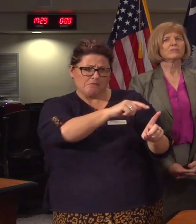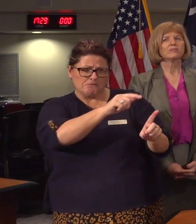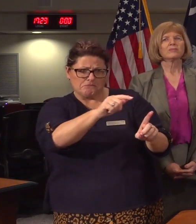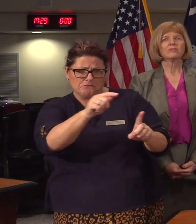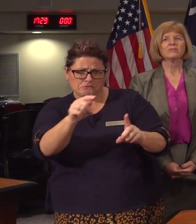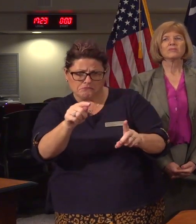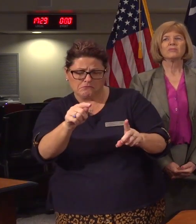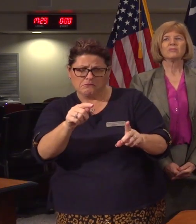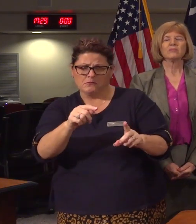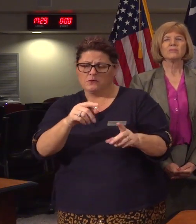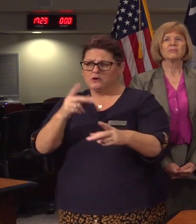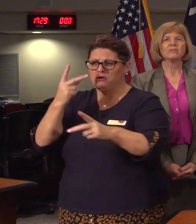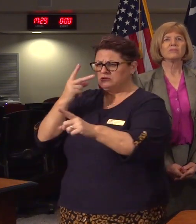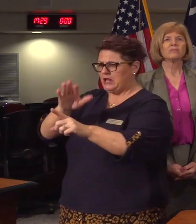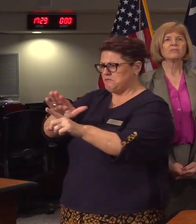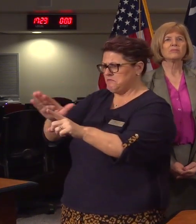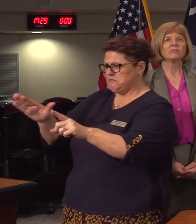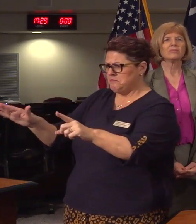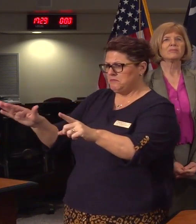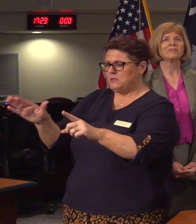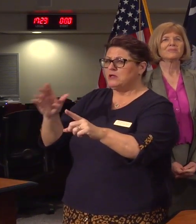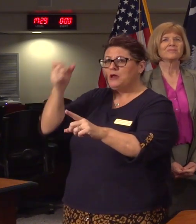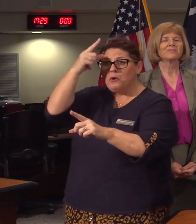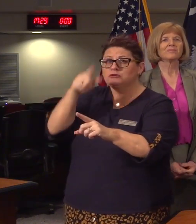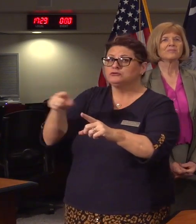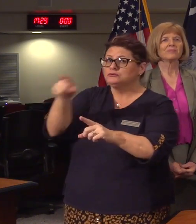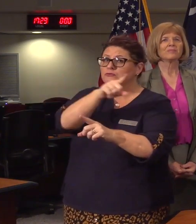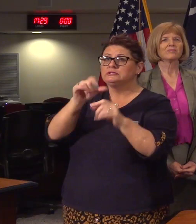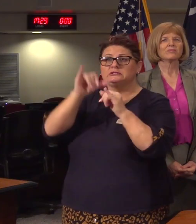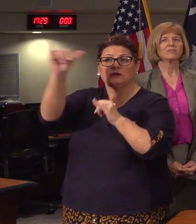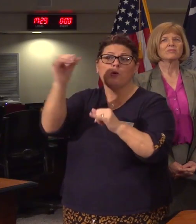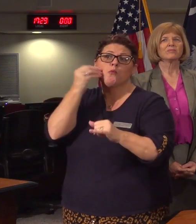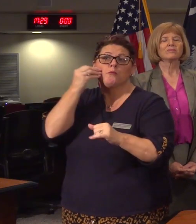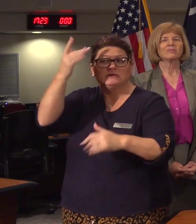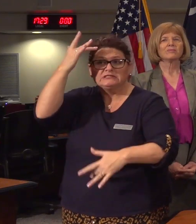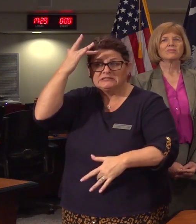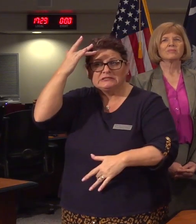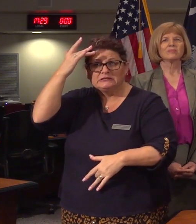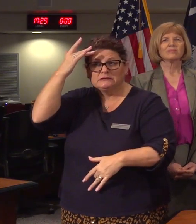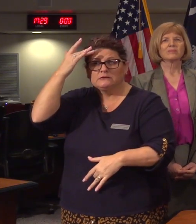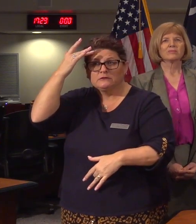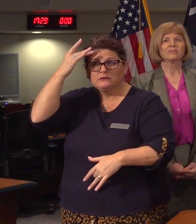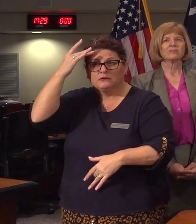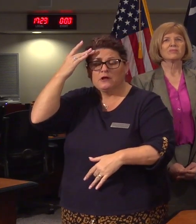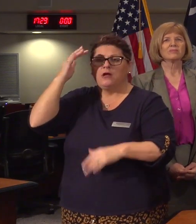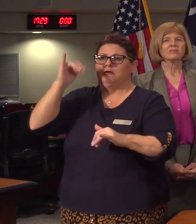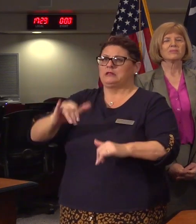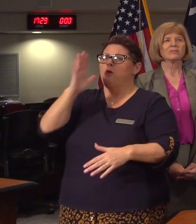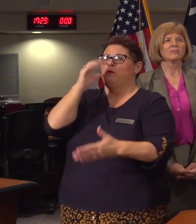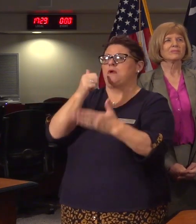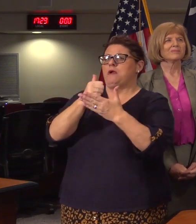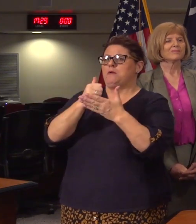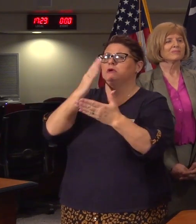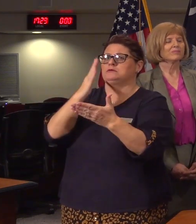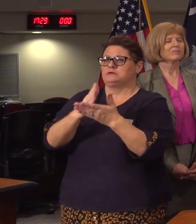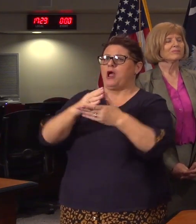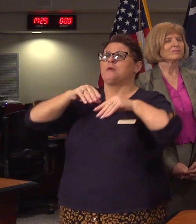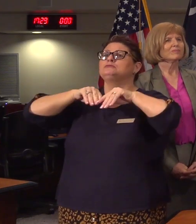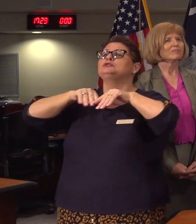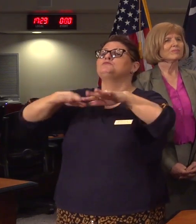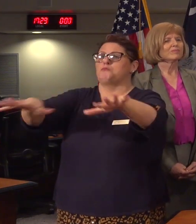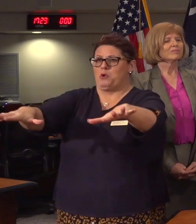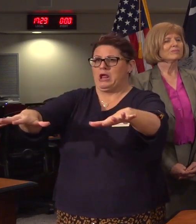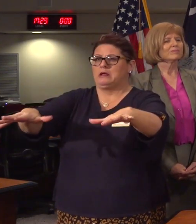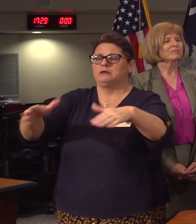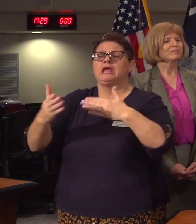interventions, including staying home when you are sick, is an effective approach to limiting spread despite potential